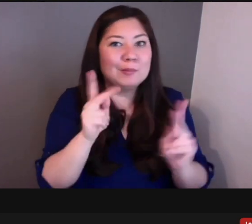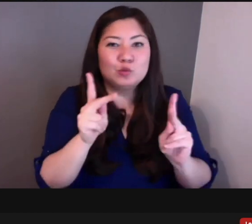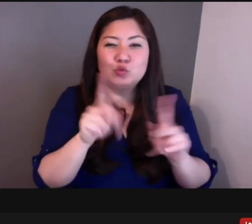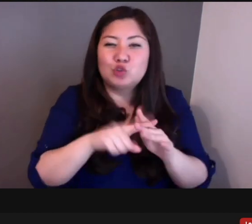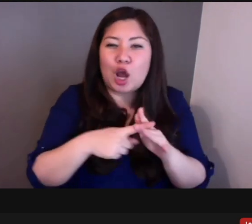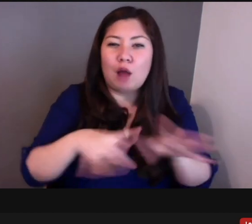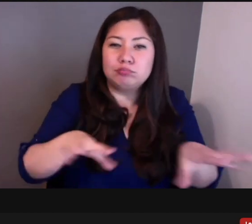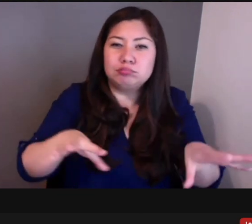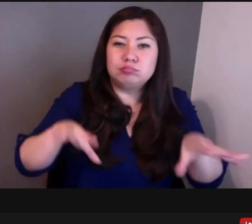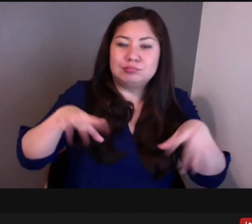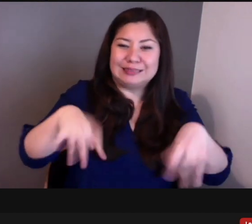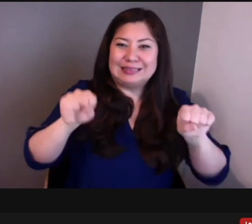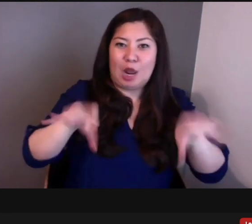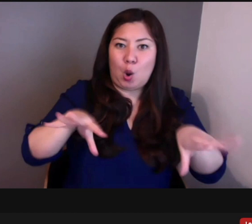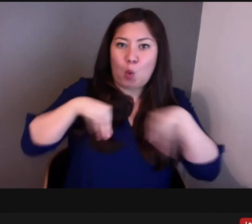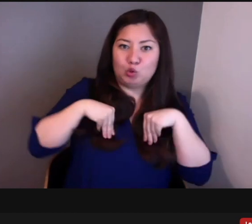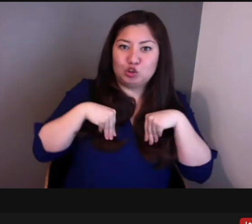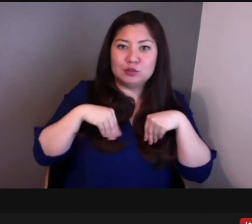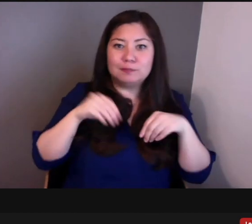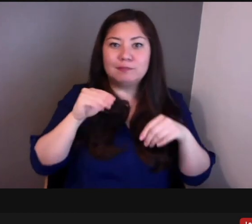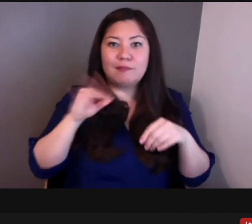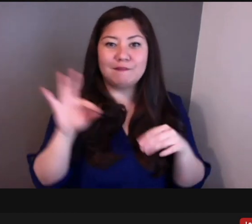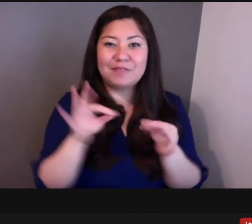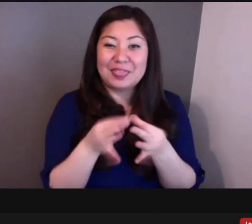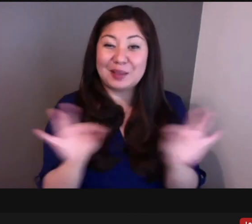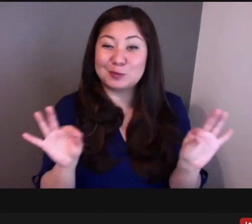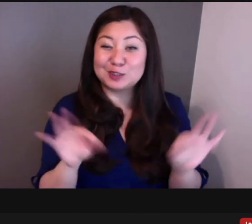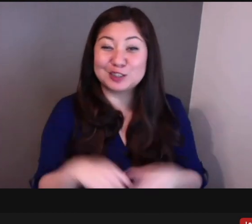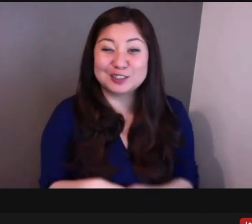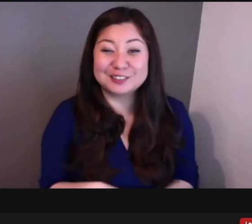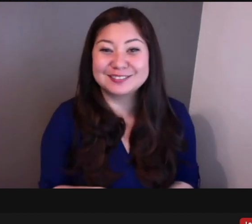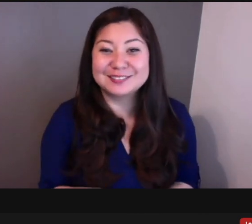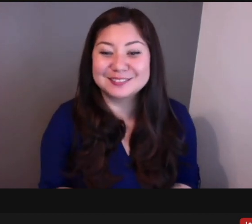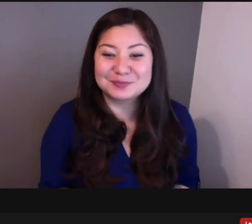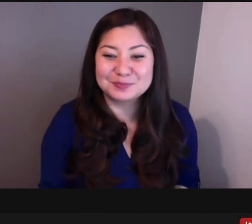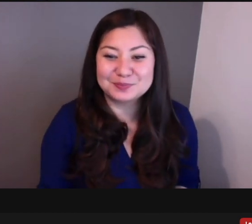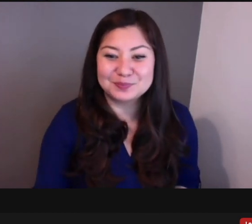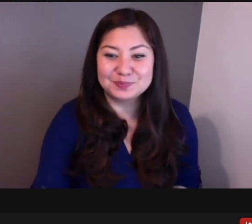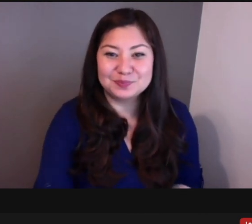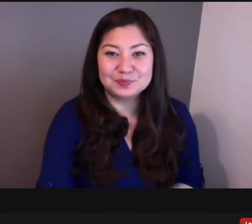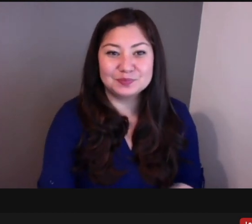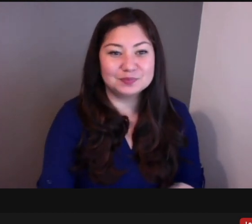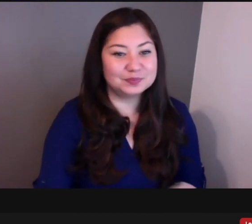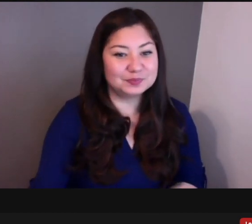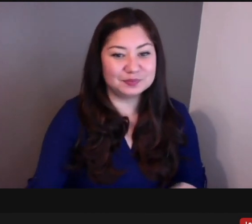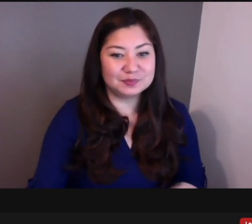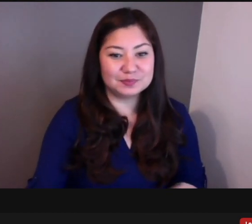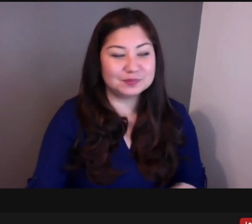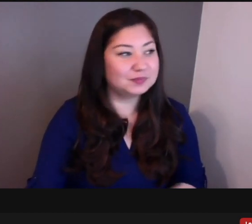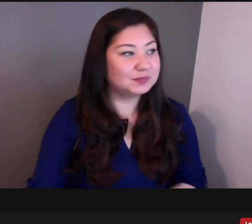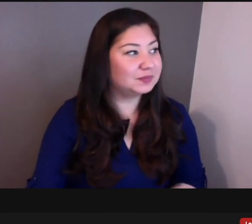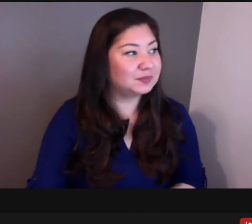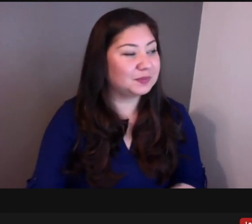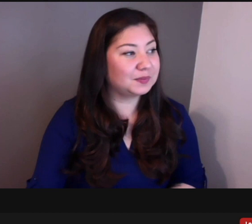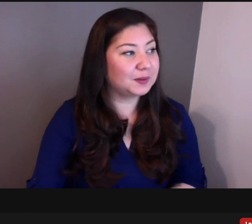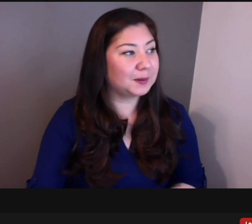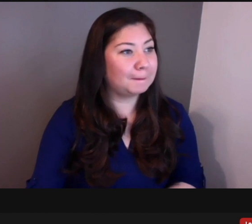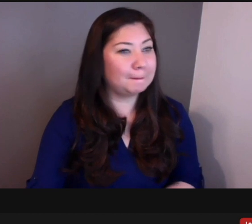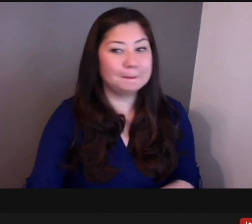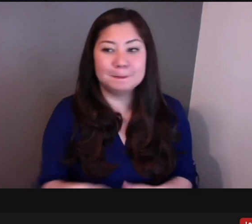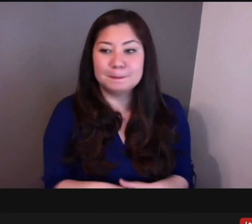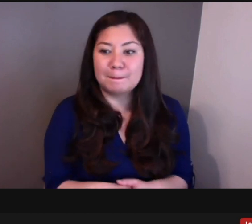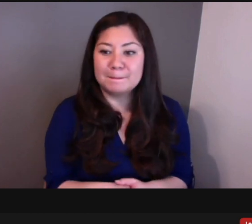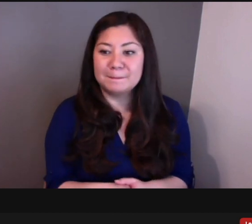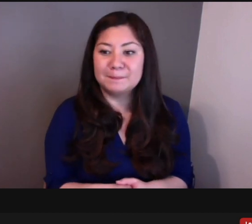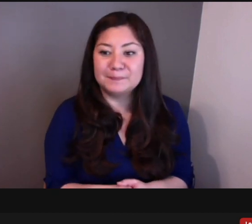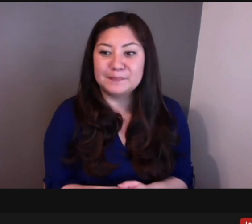something better? Could we replace it with something better that would help students to comprehend this concept better? So for example,